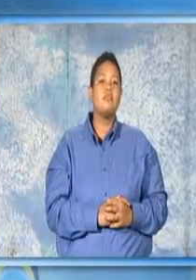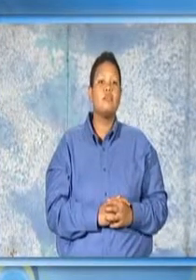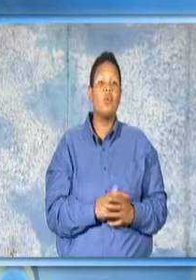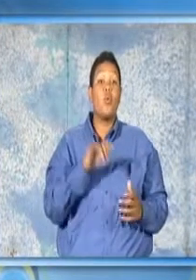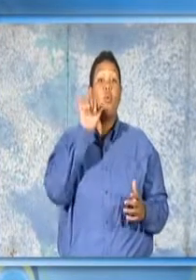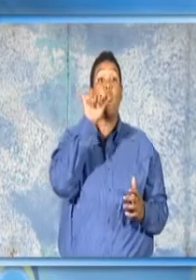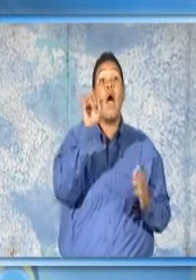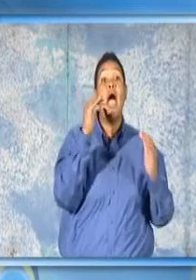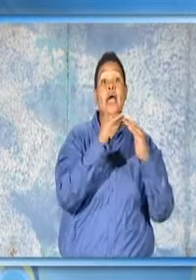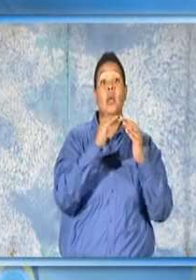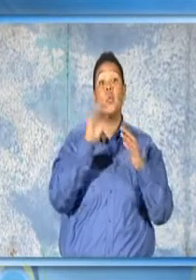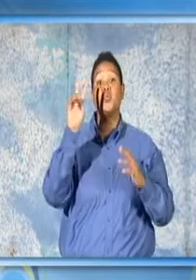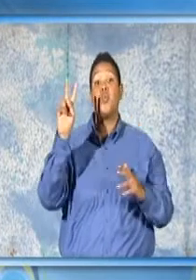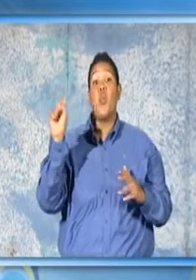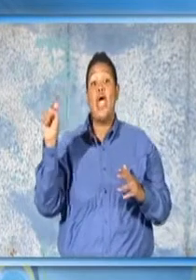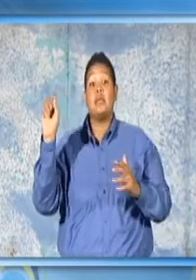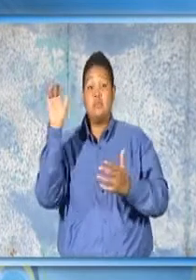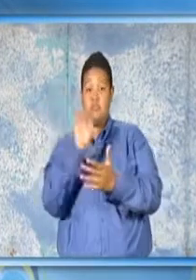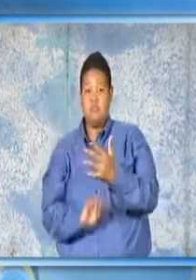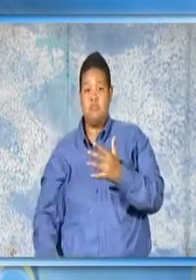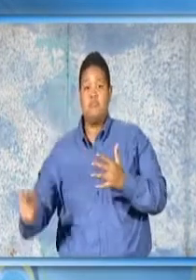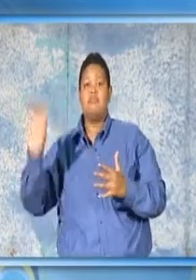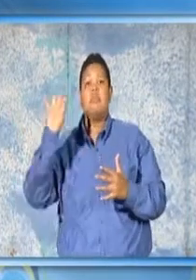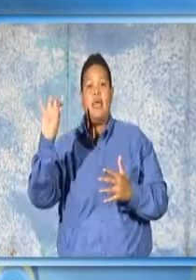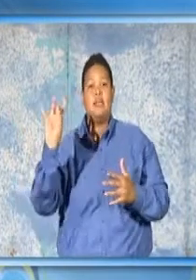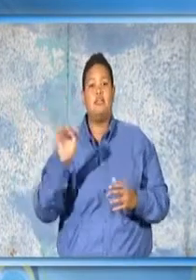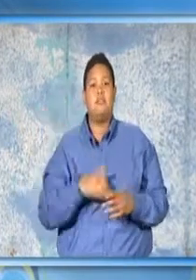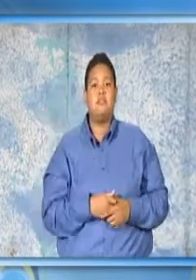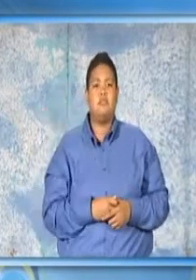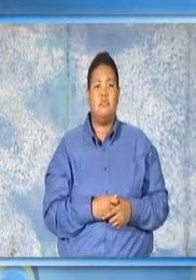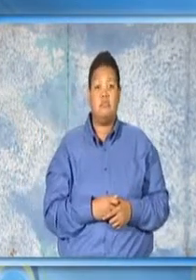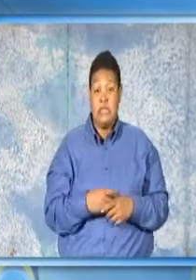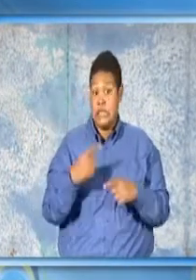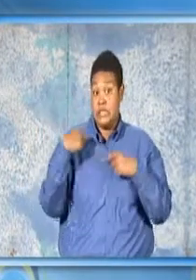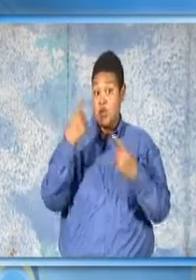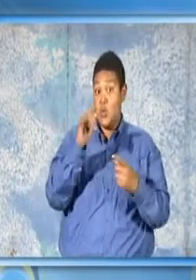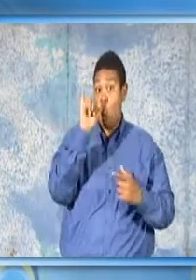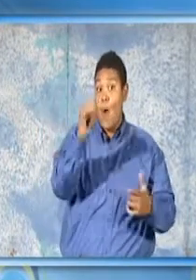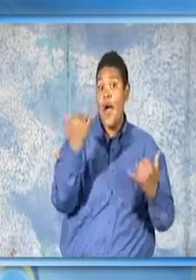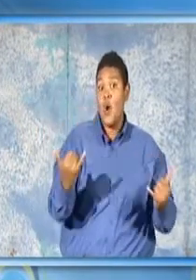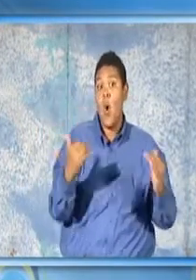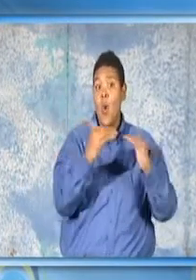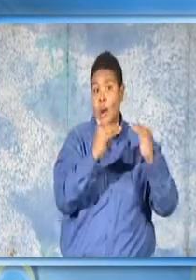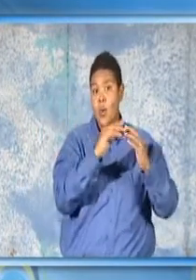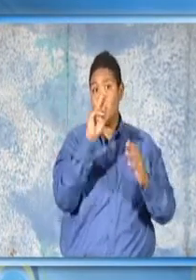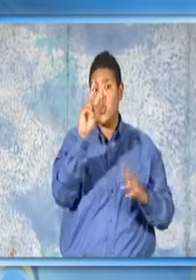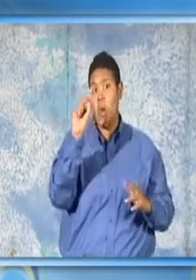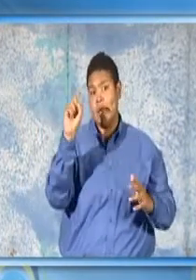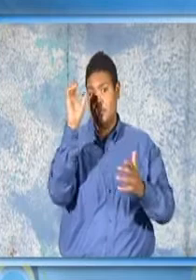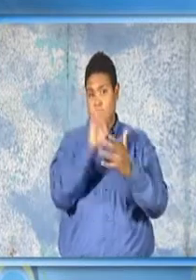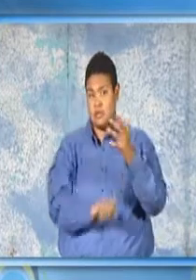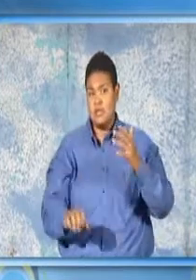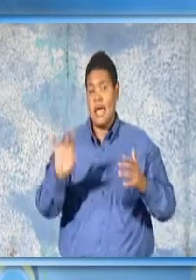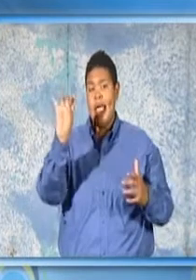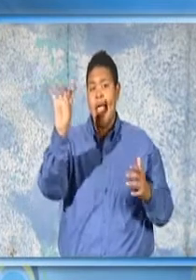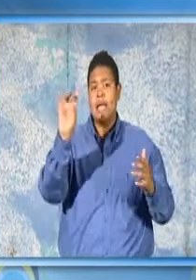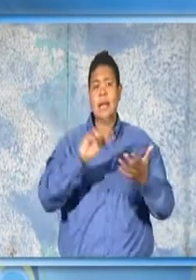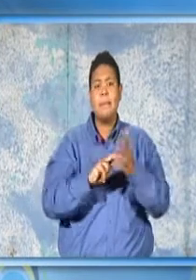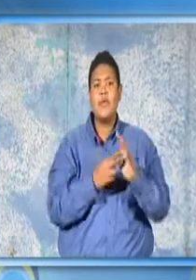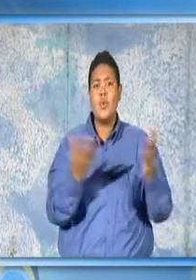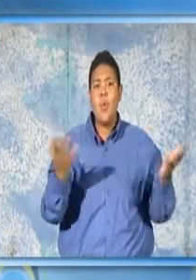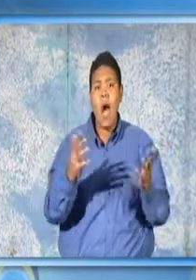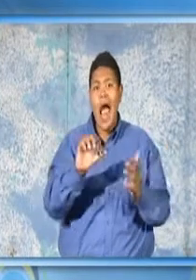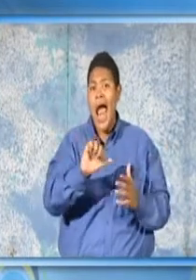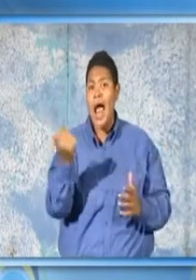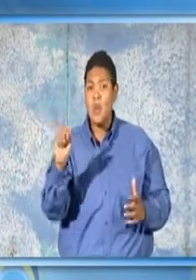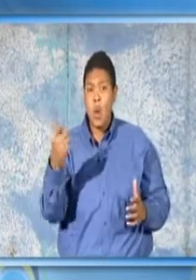y equals 2x minus 8. Since y is now equal to 2x minus 8, it means that